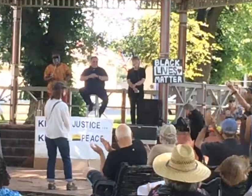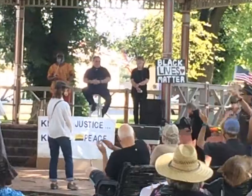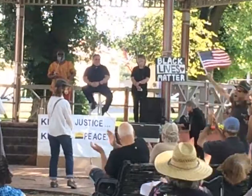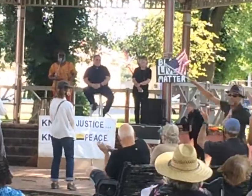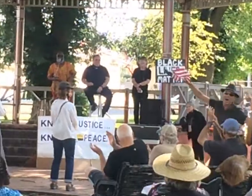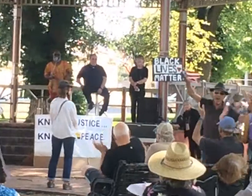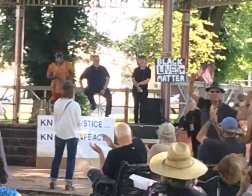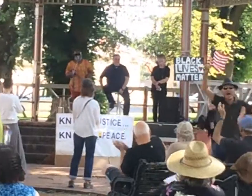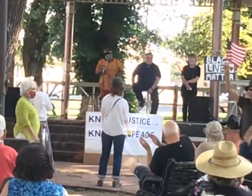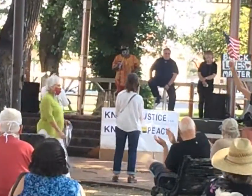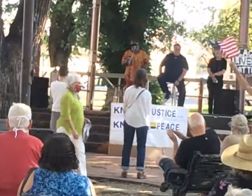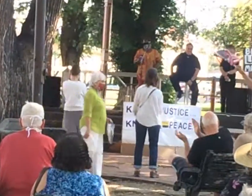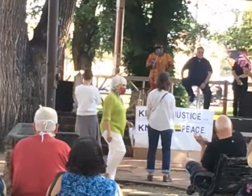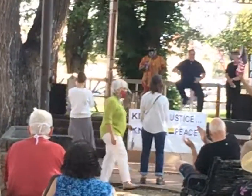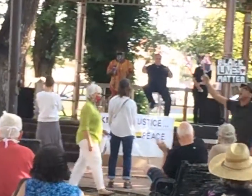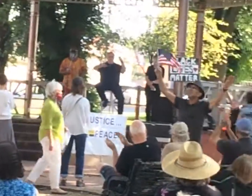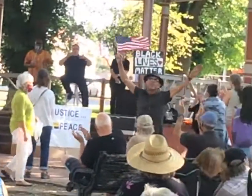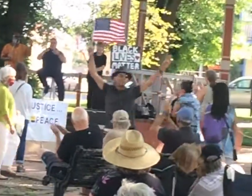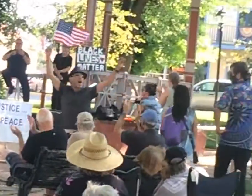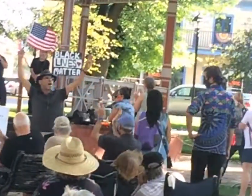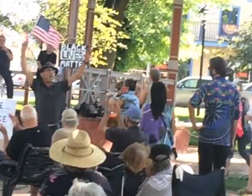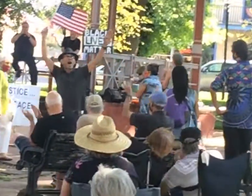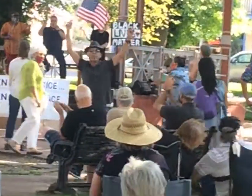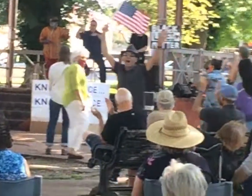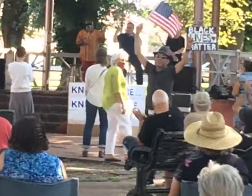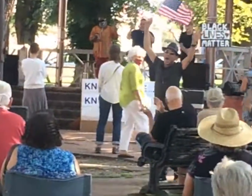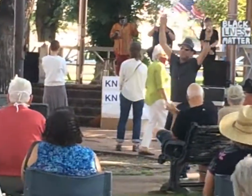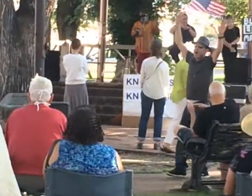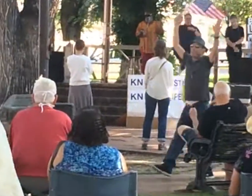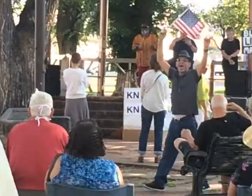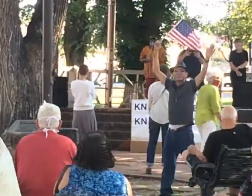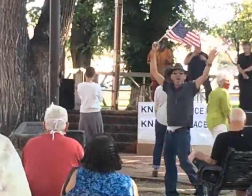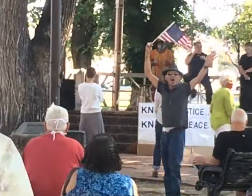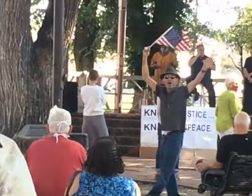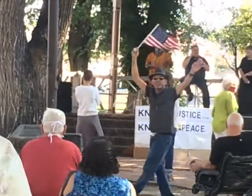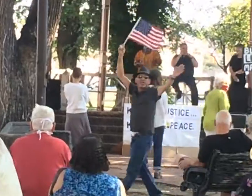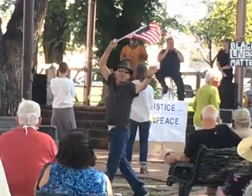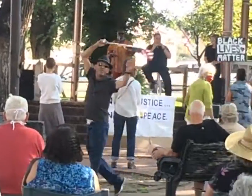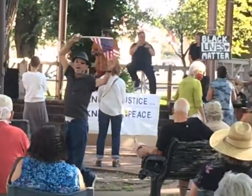Thank you.